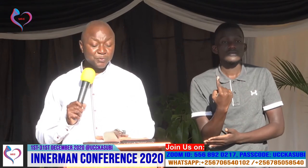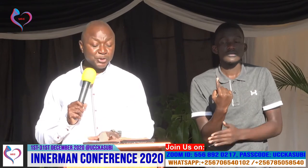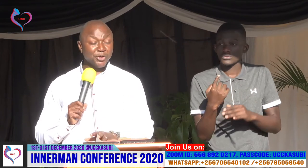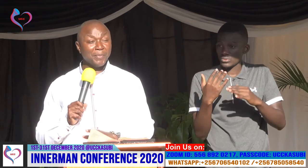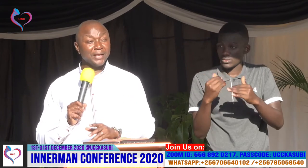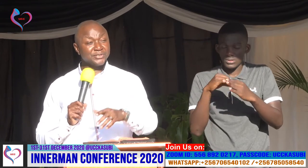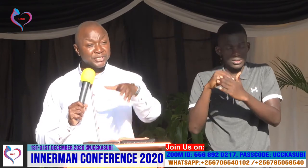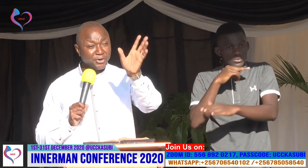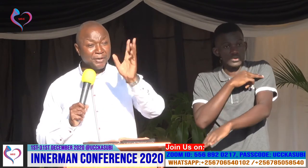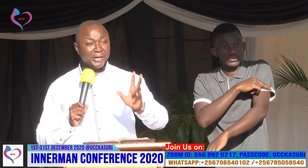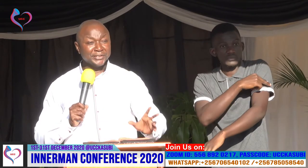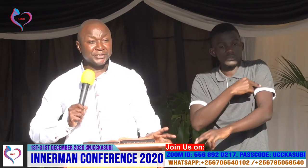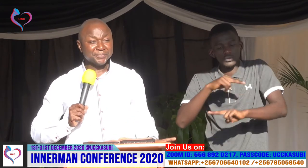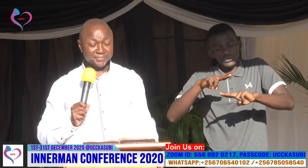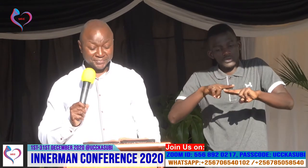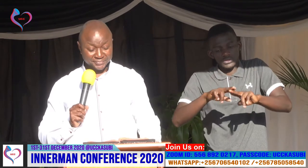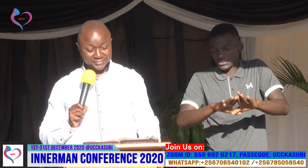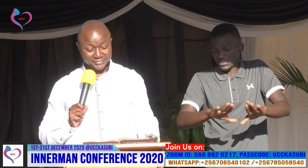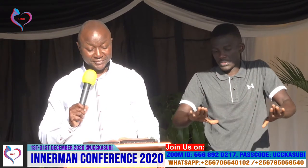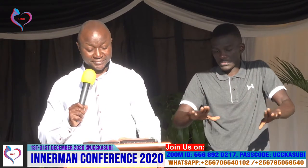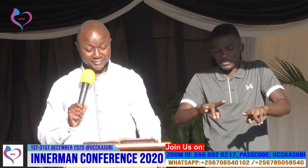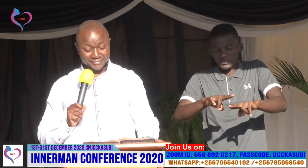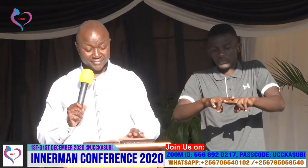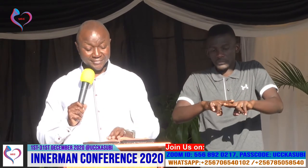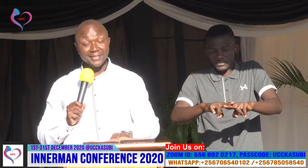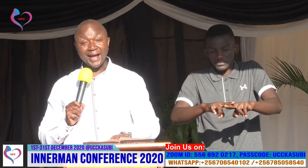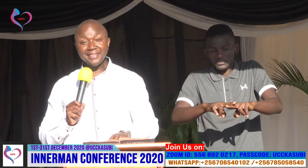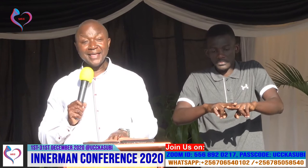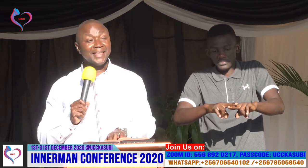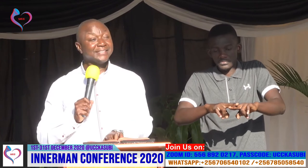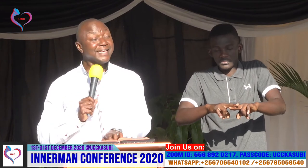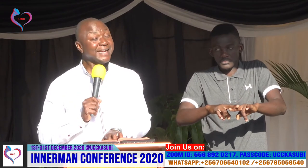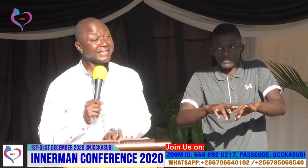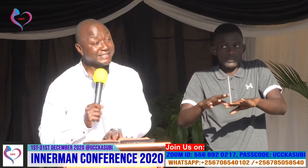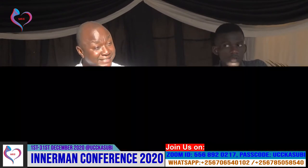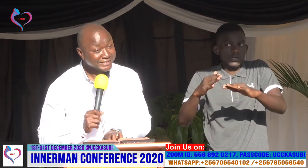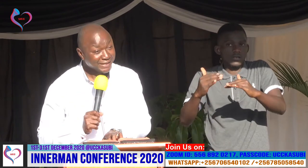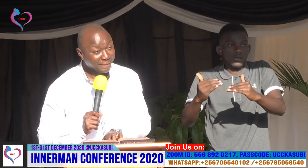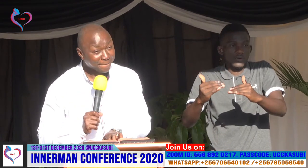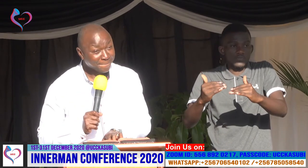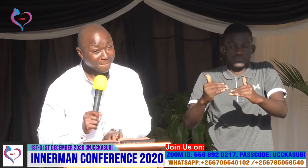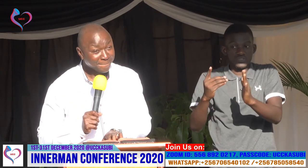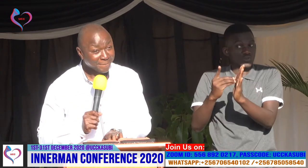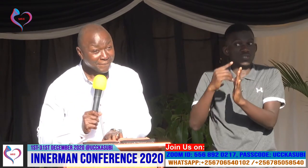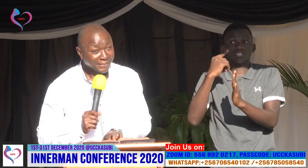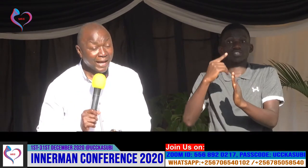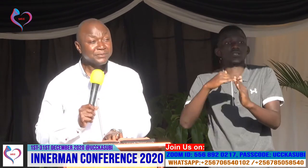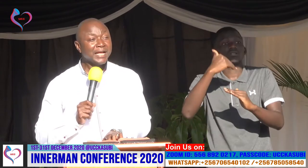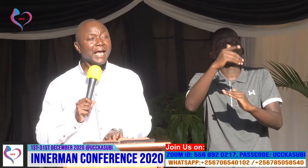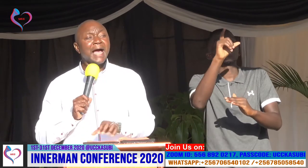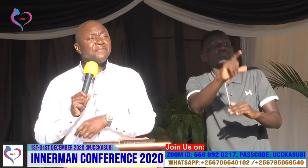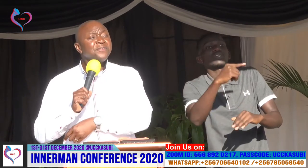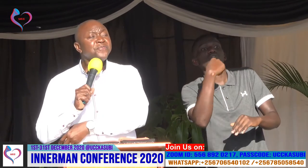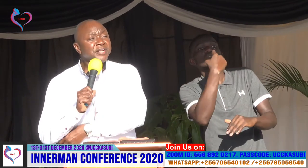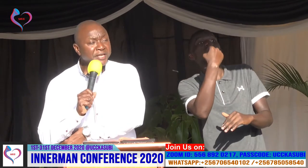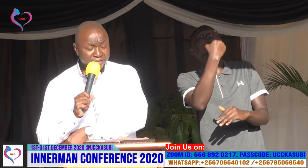And in hospital, normally you sit on a bench. And then they say next. I'm